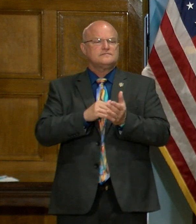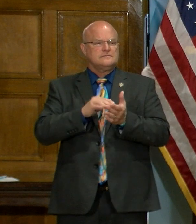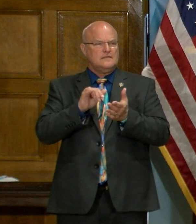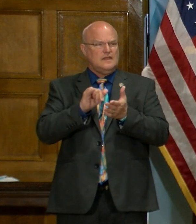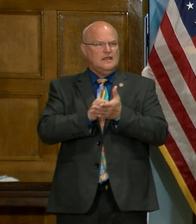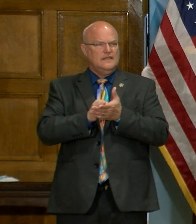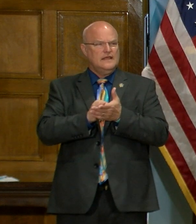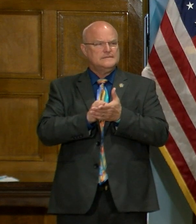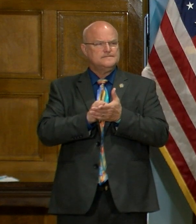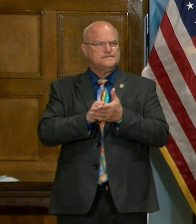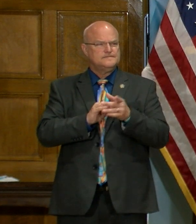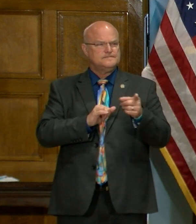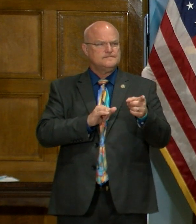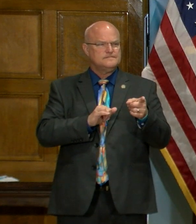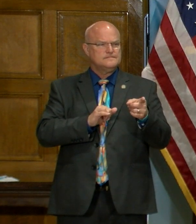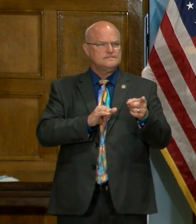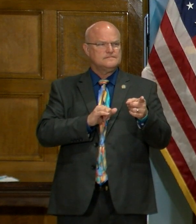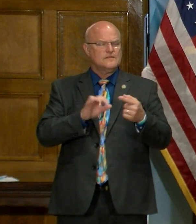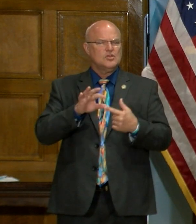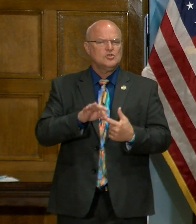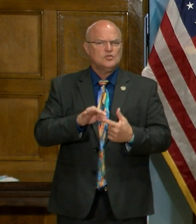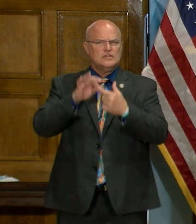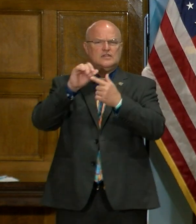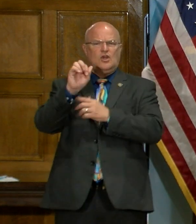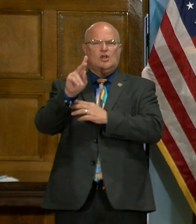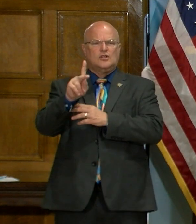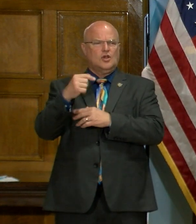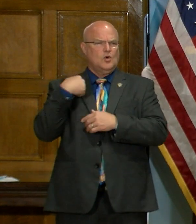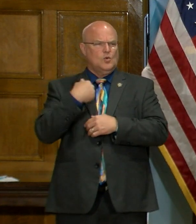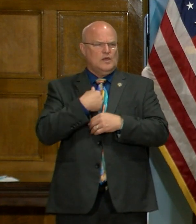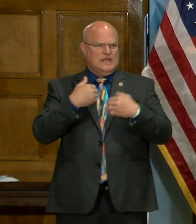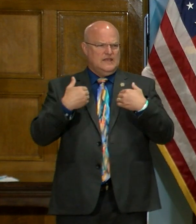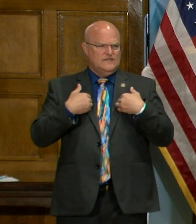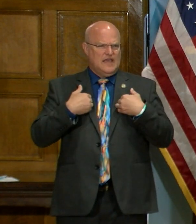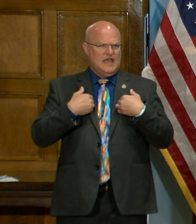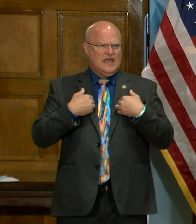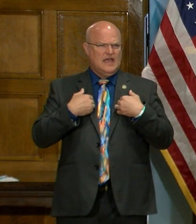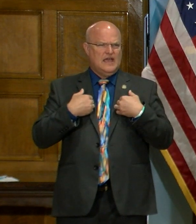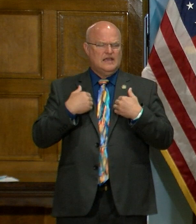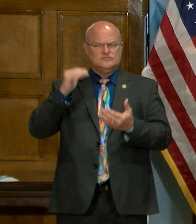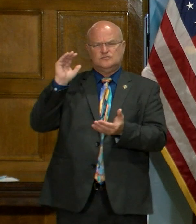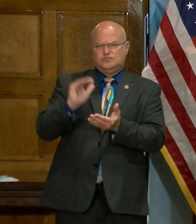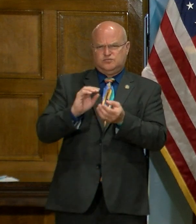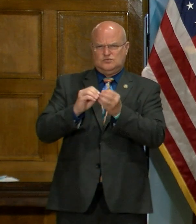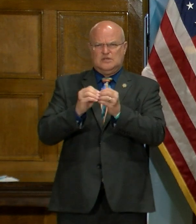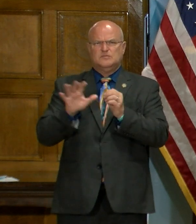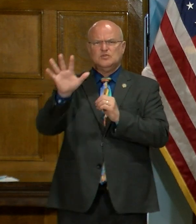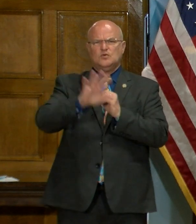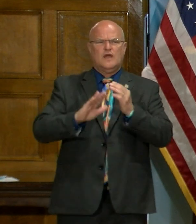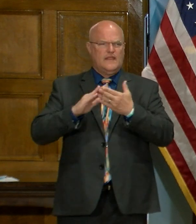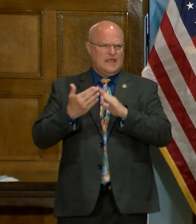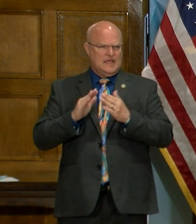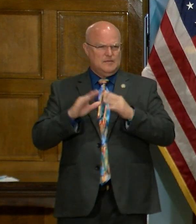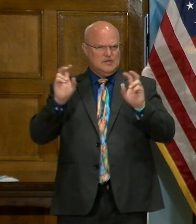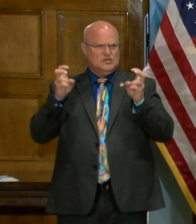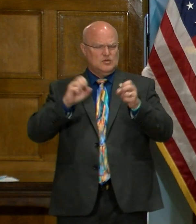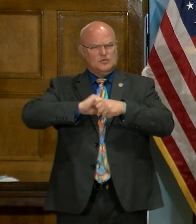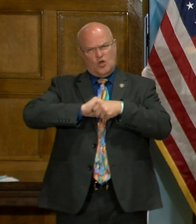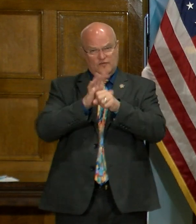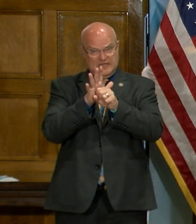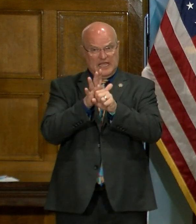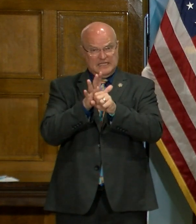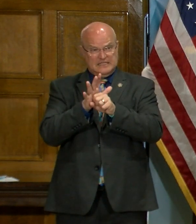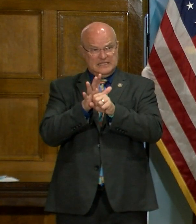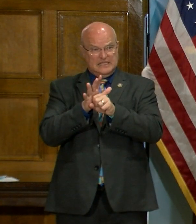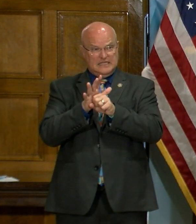repeating. Is this unique to Arkansas, where we've had relatively modest numbers across the community in terms of